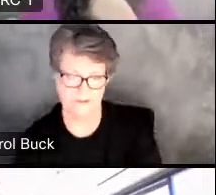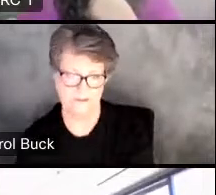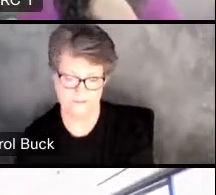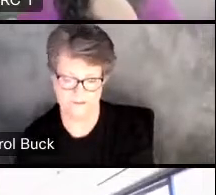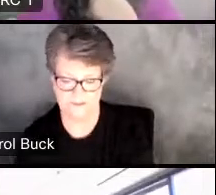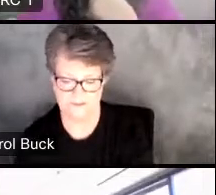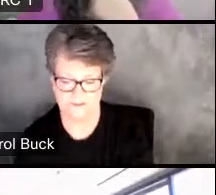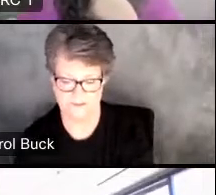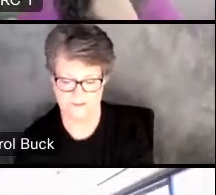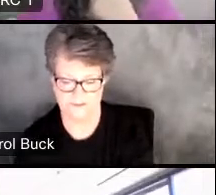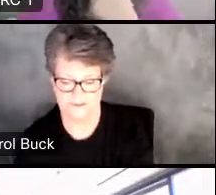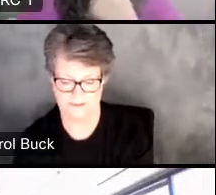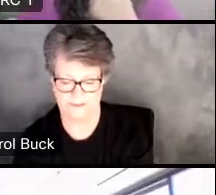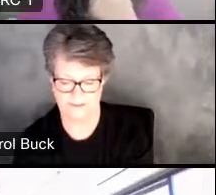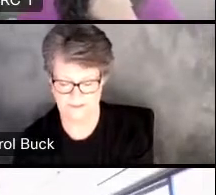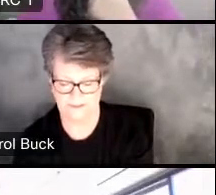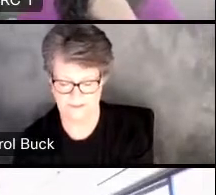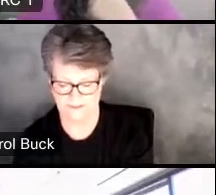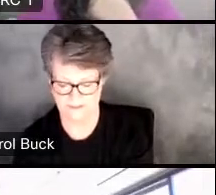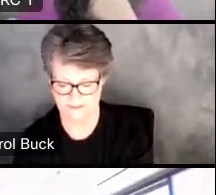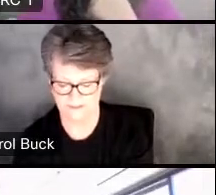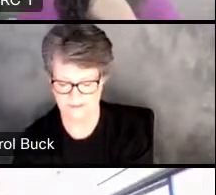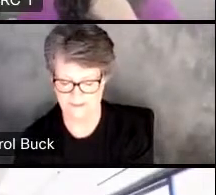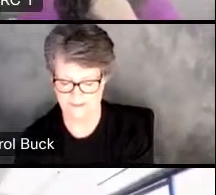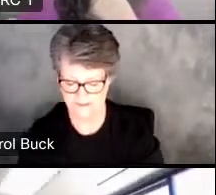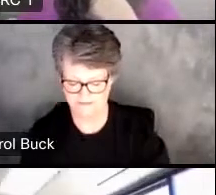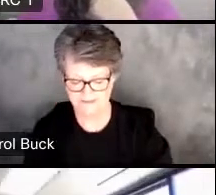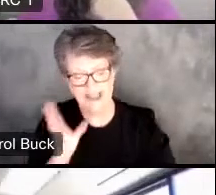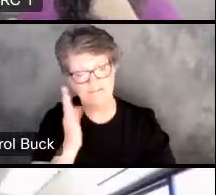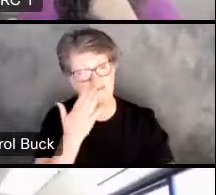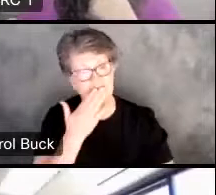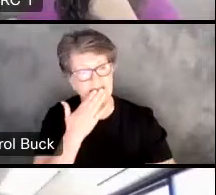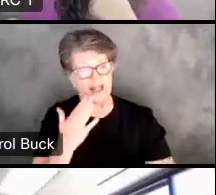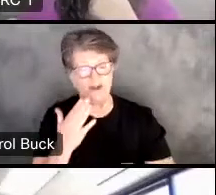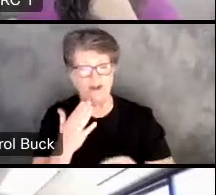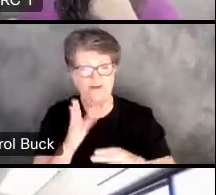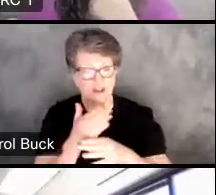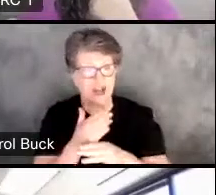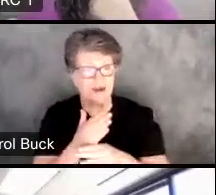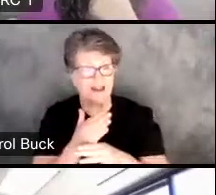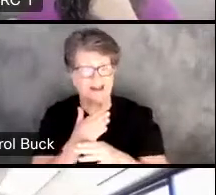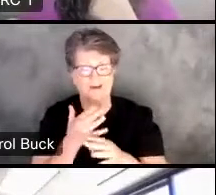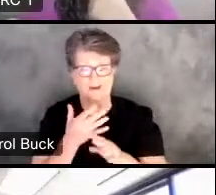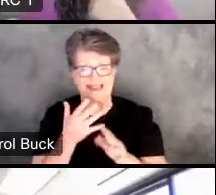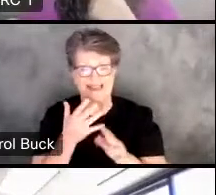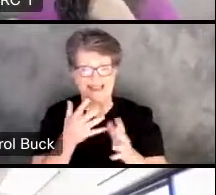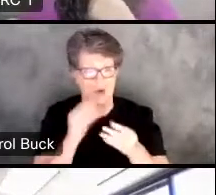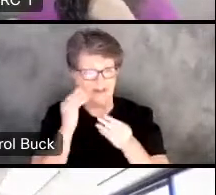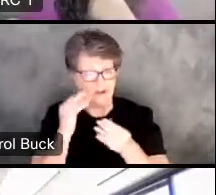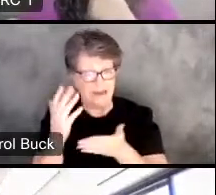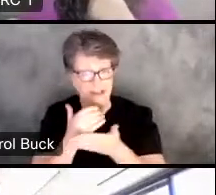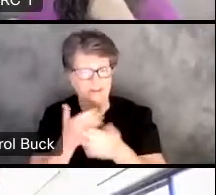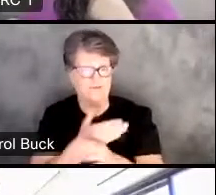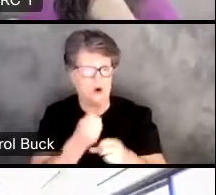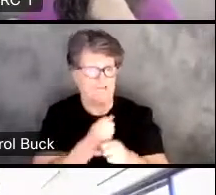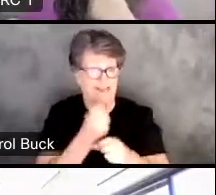Yeah, and thank you, Catherine, for sharing. We'll definitely get some more information before coffee next week, and so we can be letting folks know because we know how important